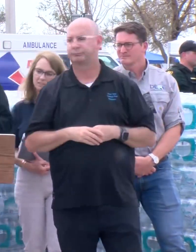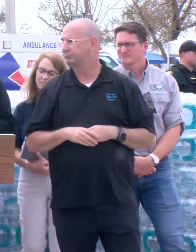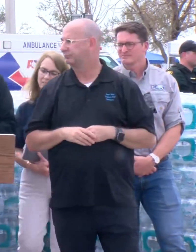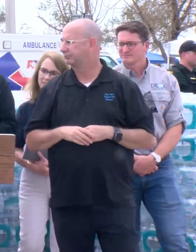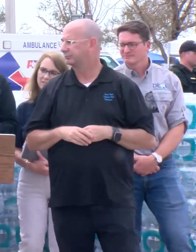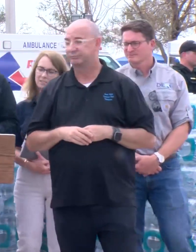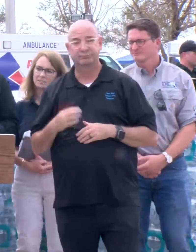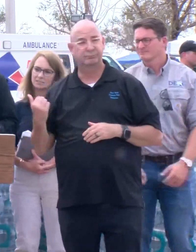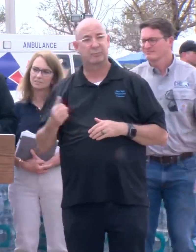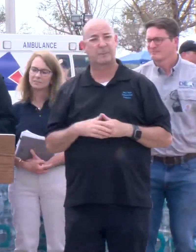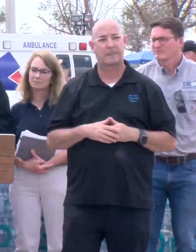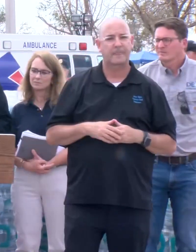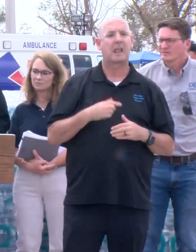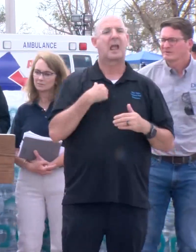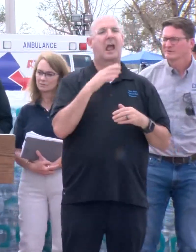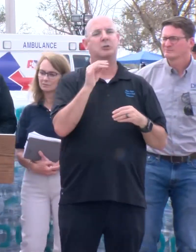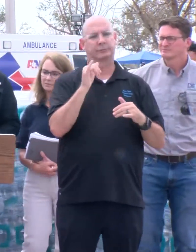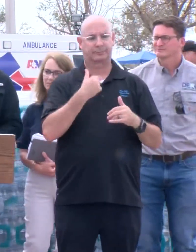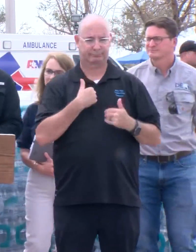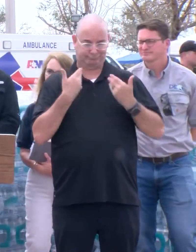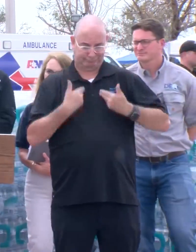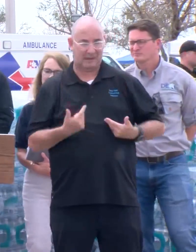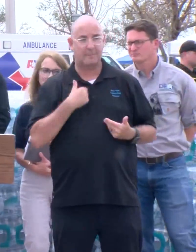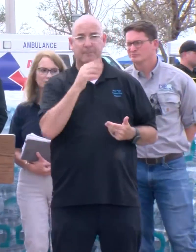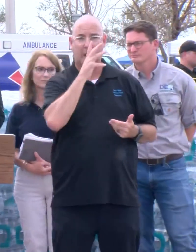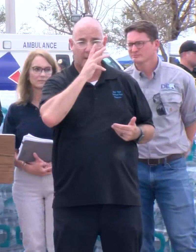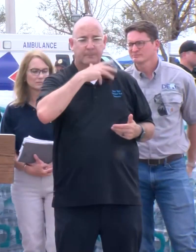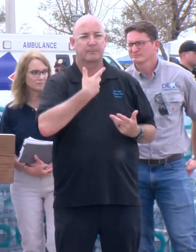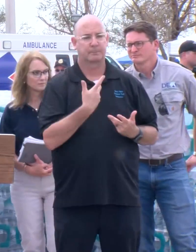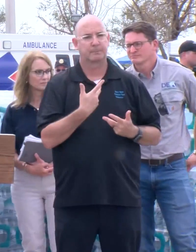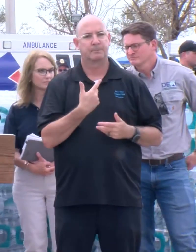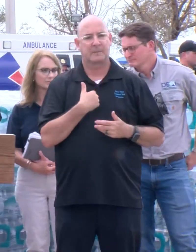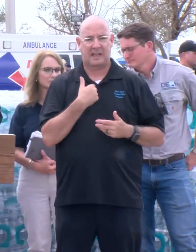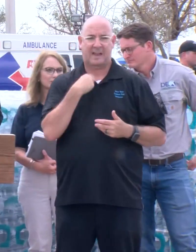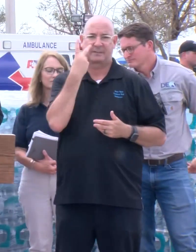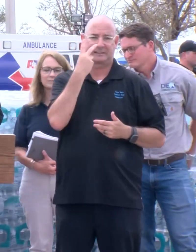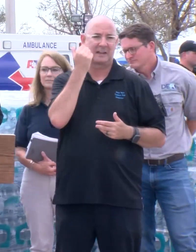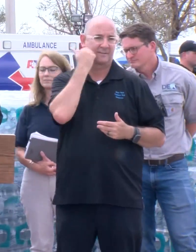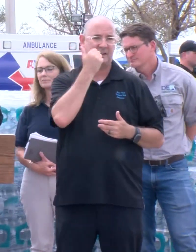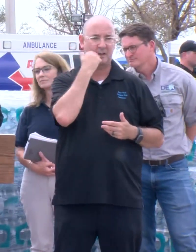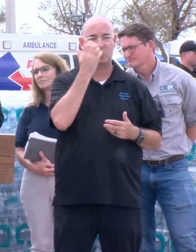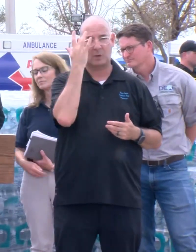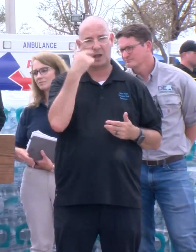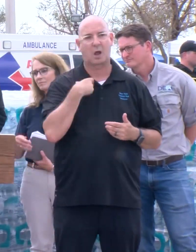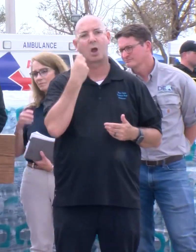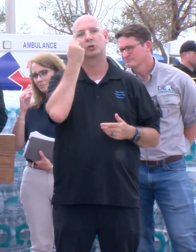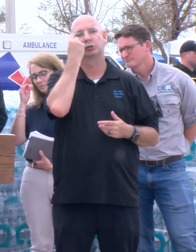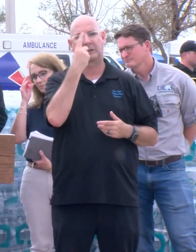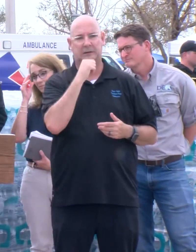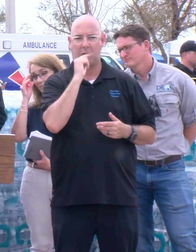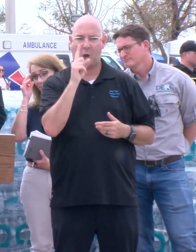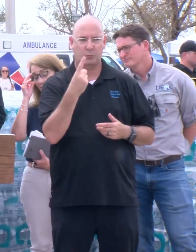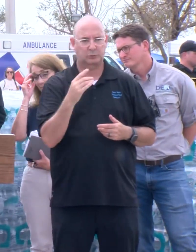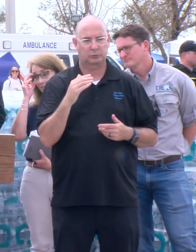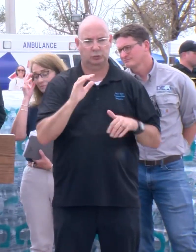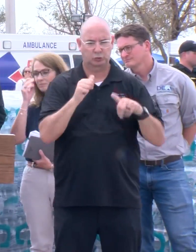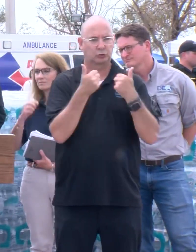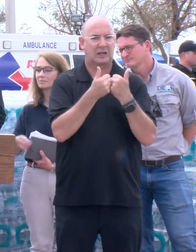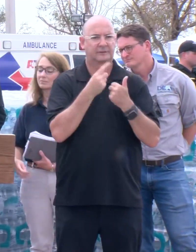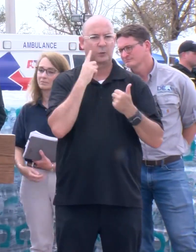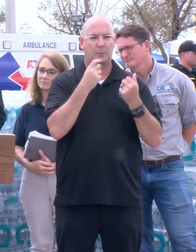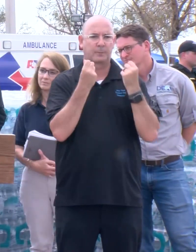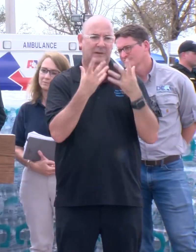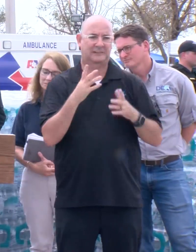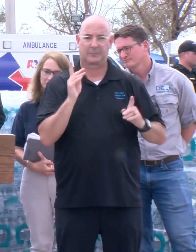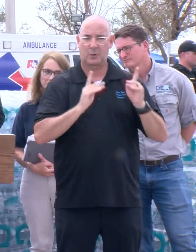though, as a mom, I think you see us here day in and day out because we understand that this is not only a challenge for a lot of folks, but also for a lot